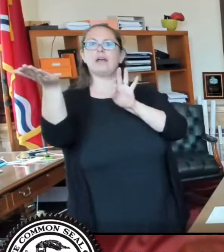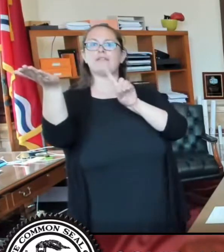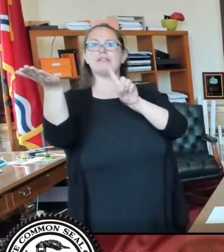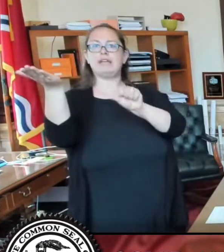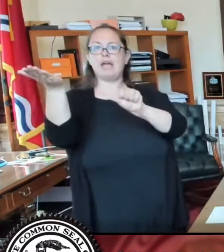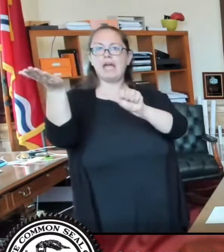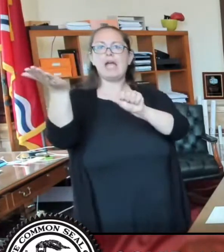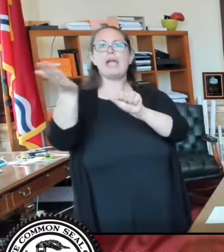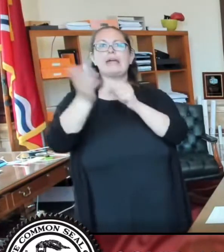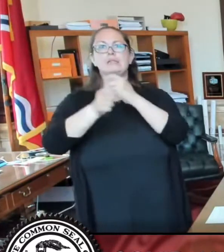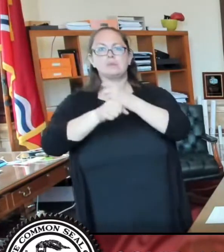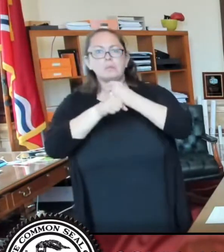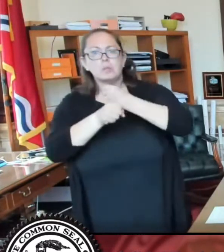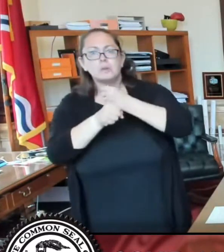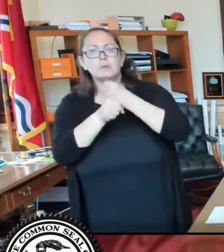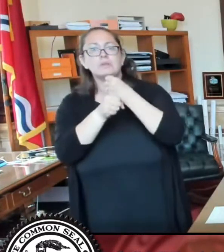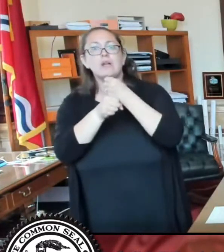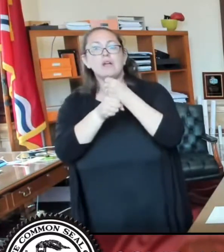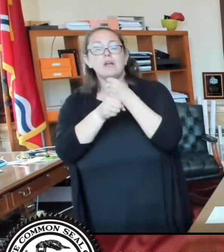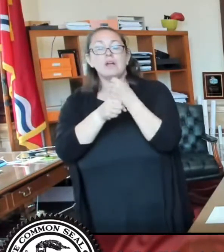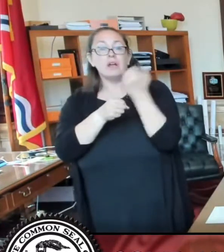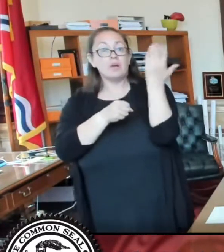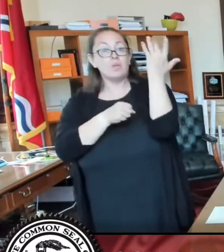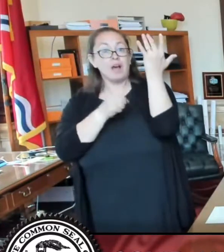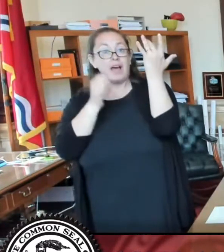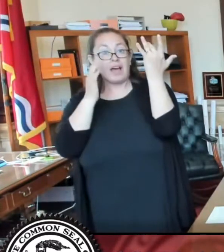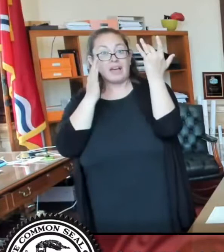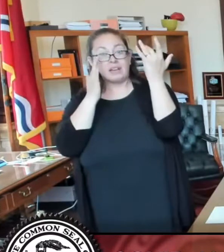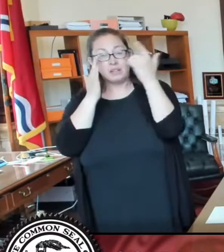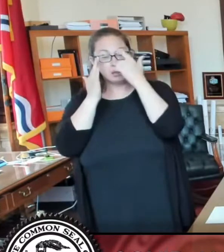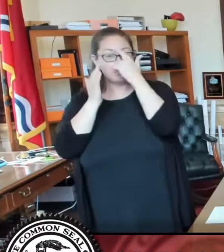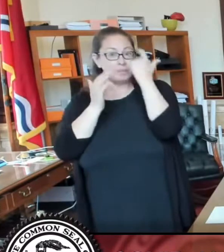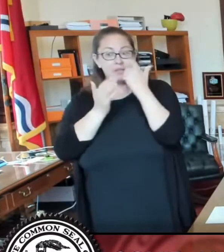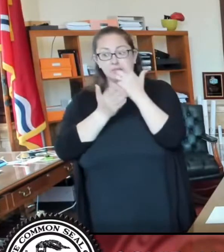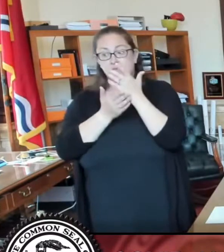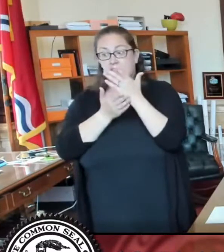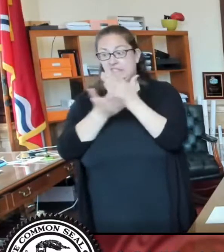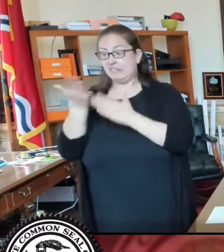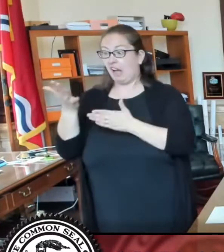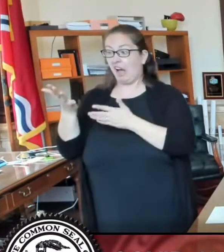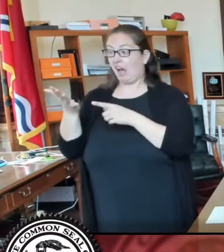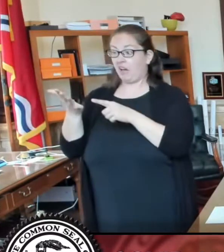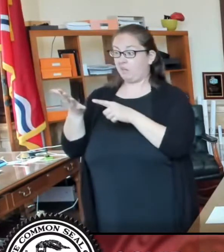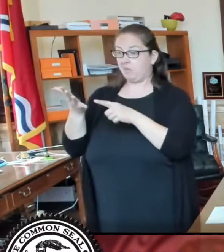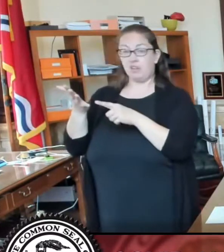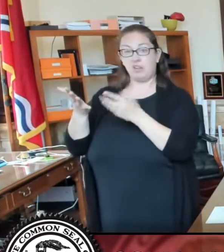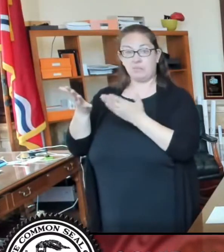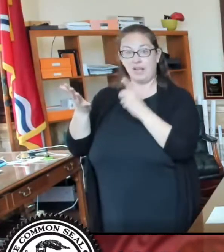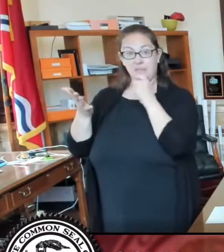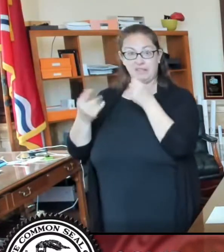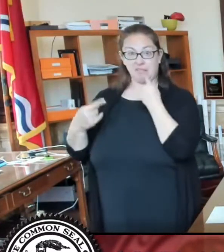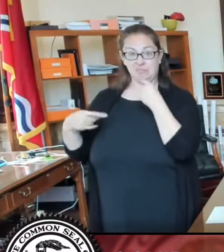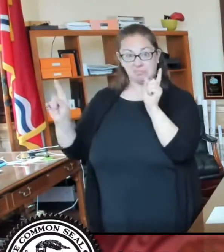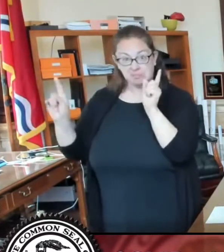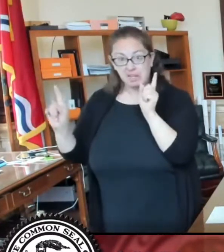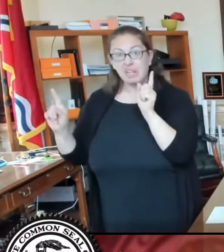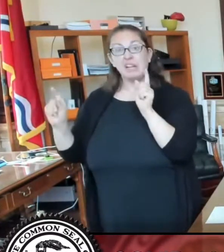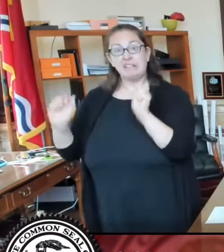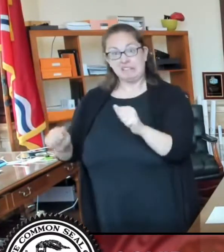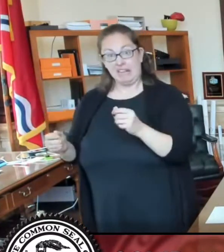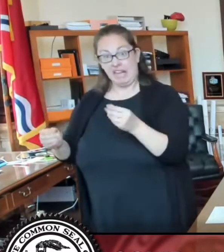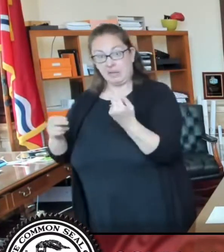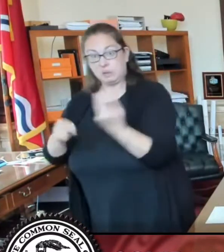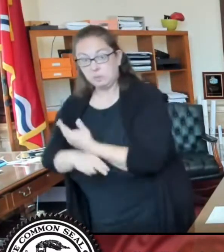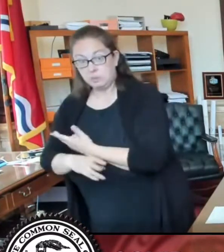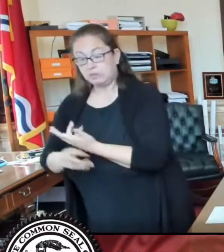production, and knowing that they, some of them may not work out, may not make it all the way to market, but to do